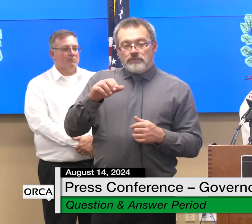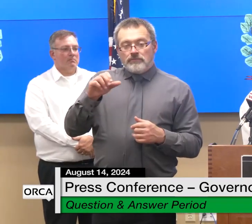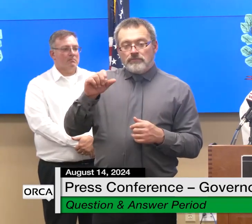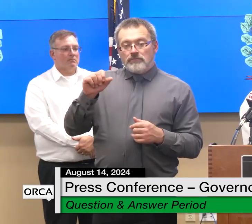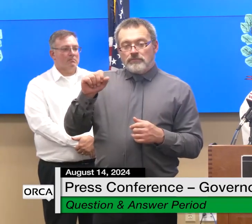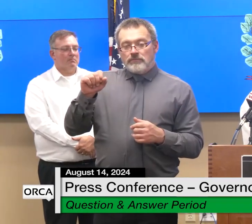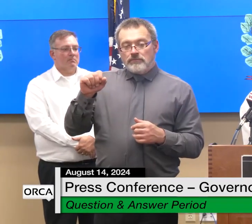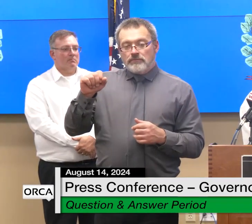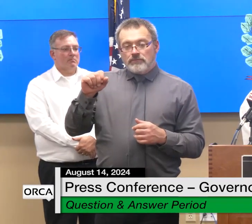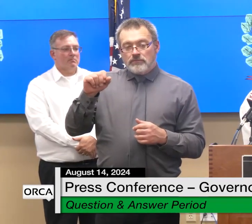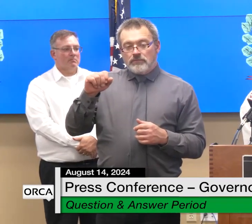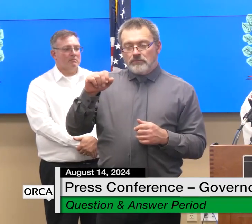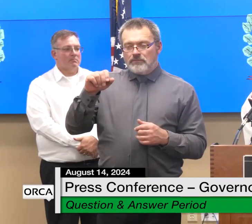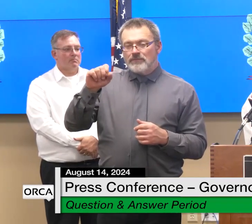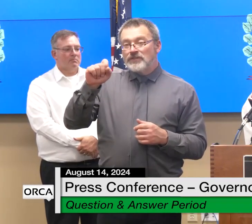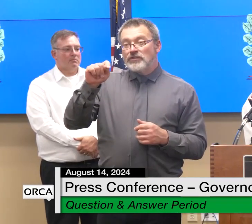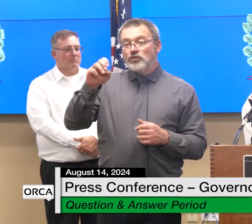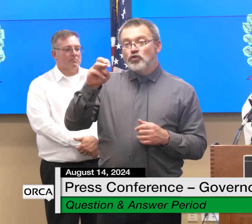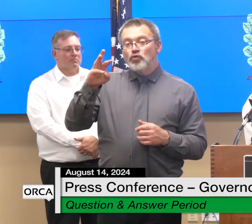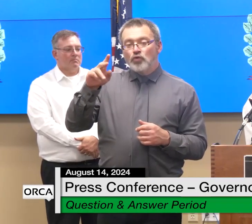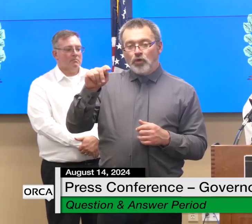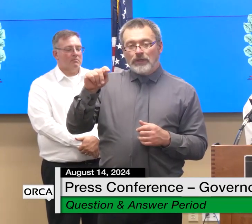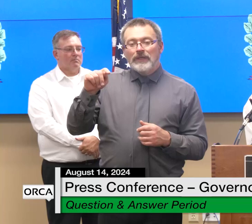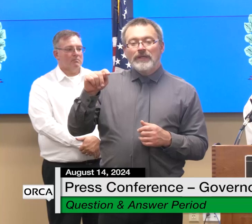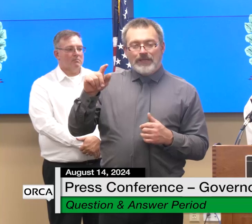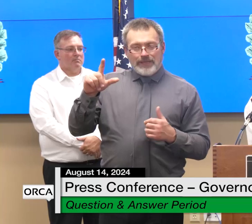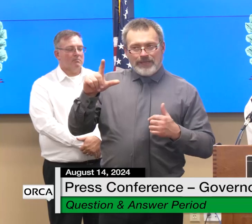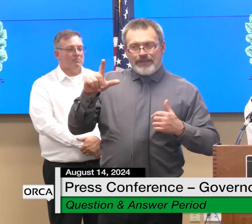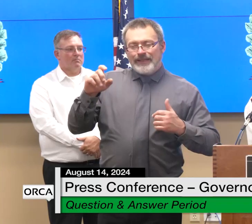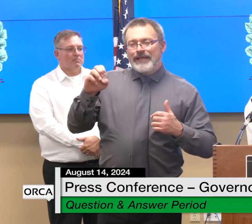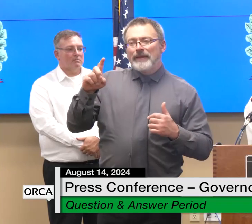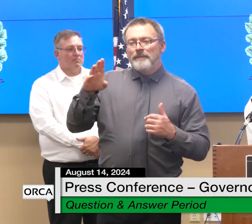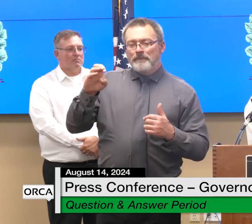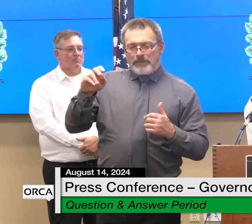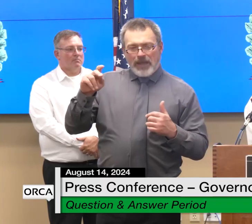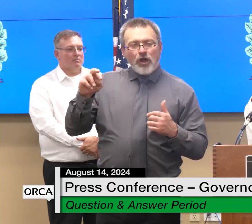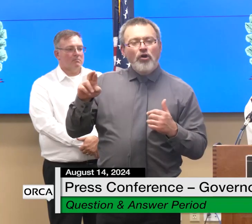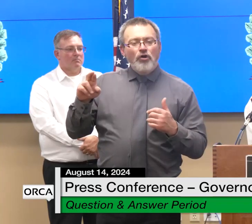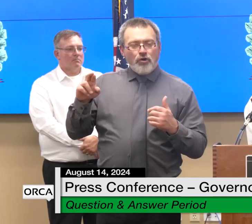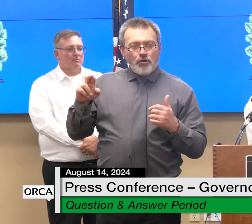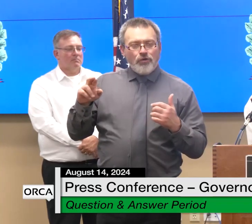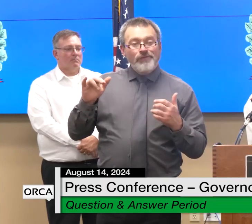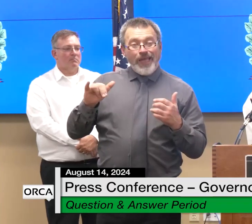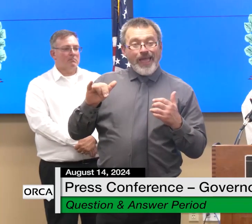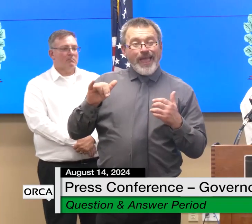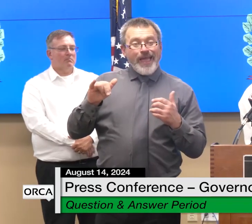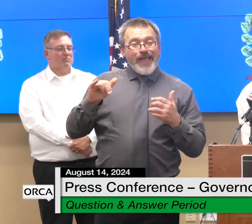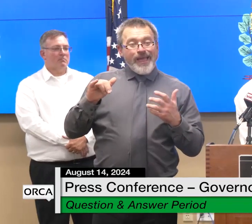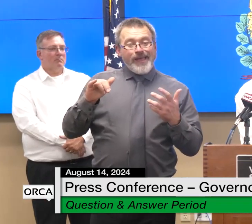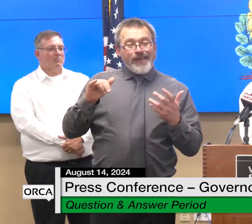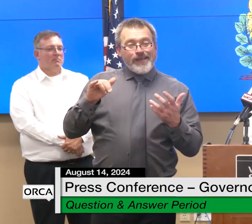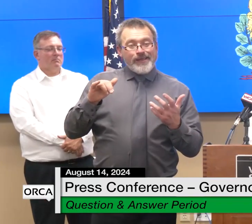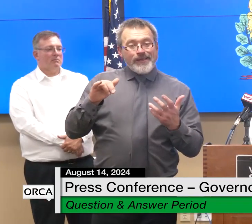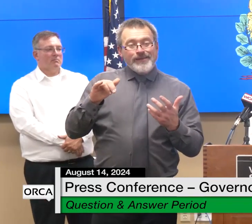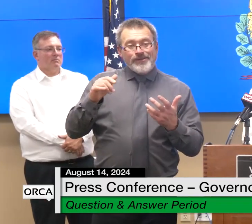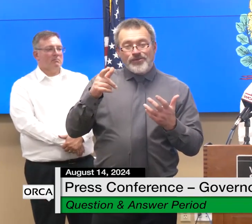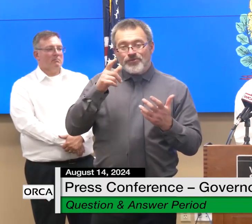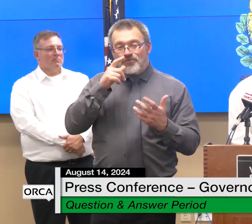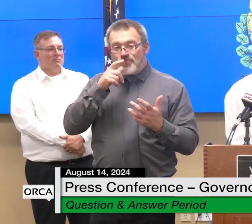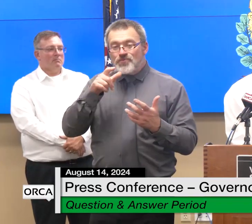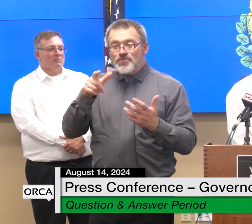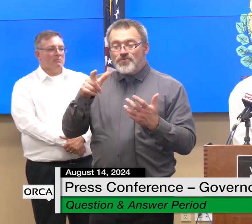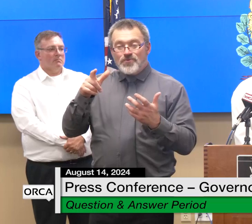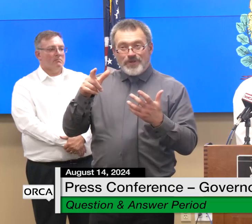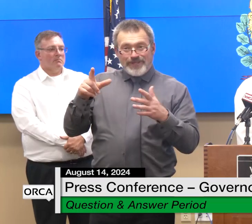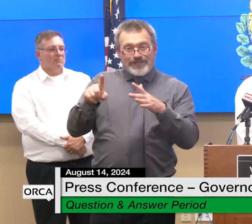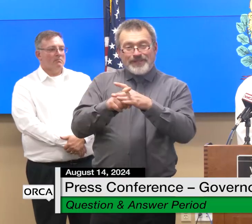the Washington. I think again, I think turnout affected those races as well, because when you have a primary, and that's